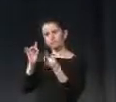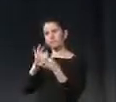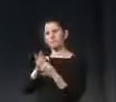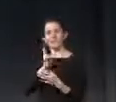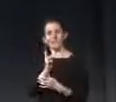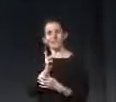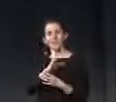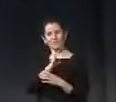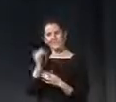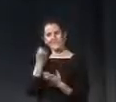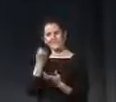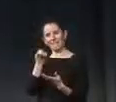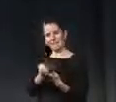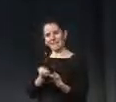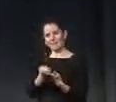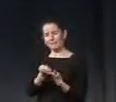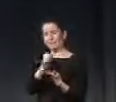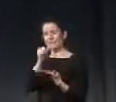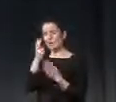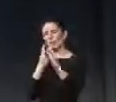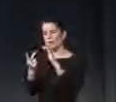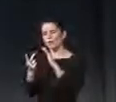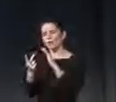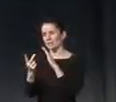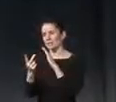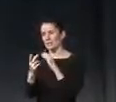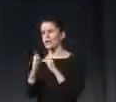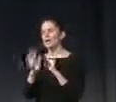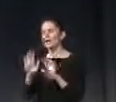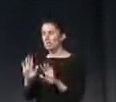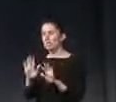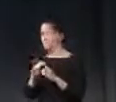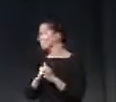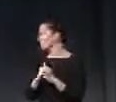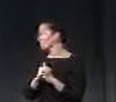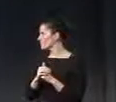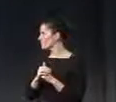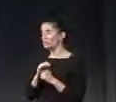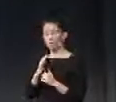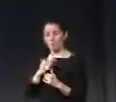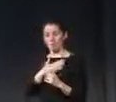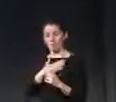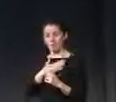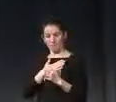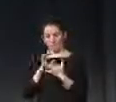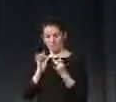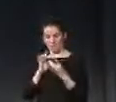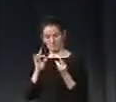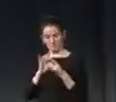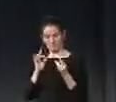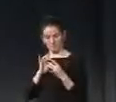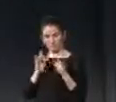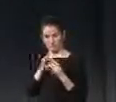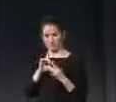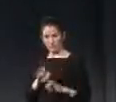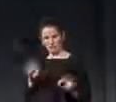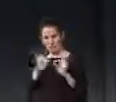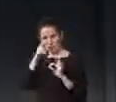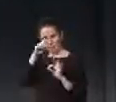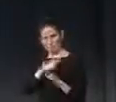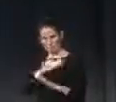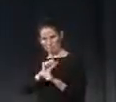economics, that they weren't predictive. So the kind of narration that I'm saying is central to my work is